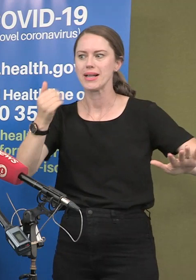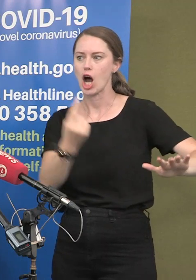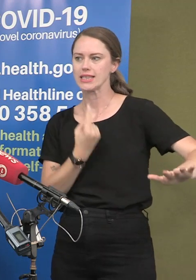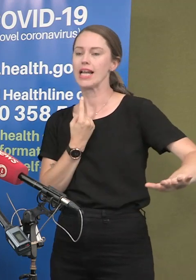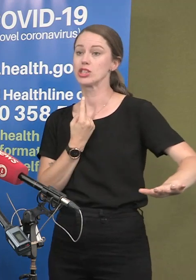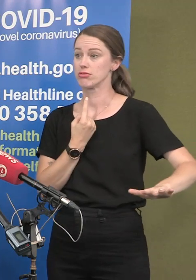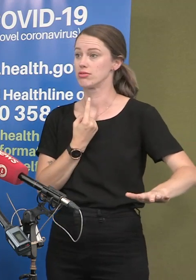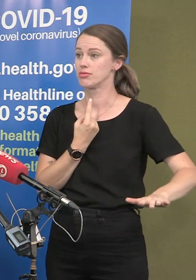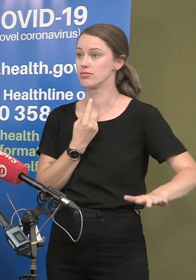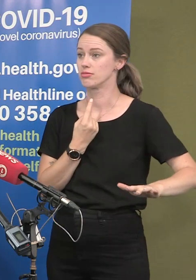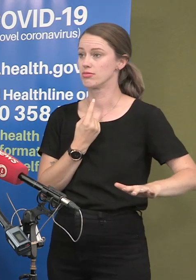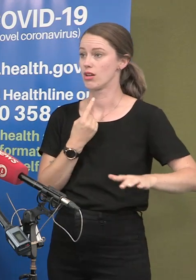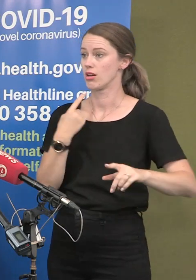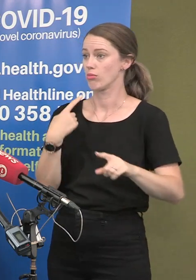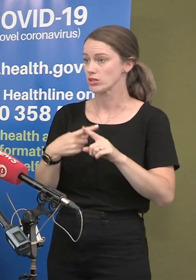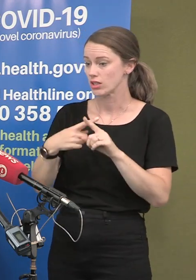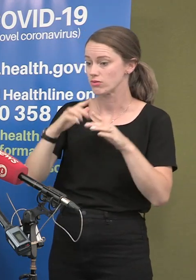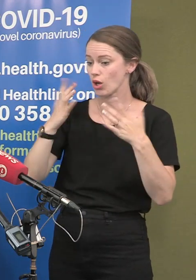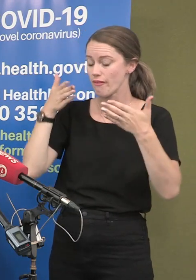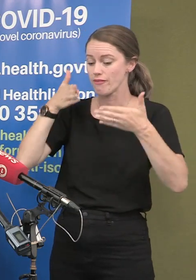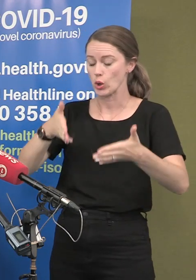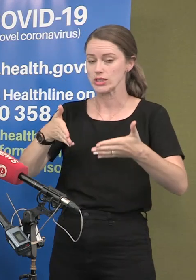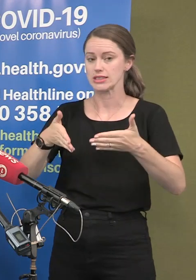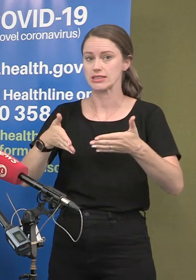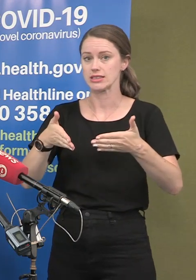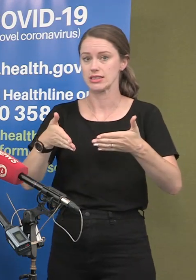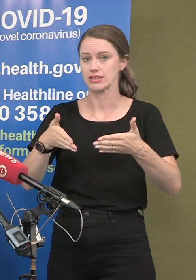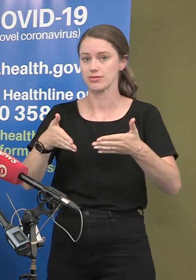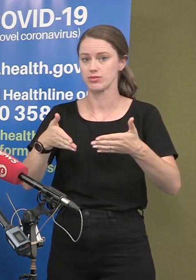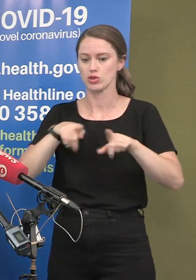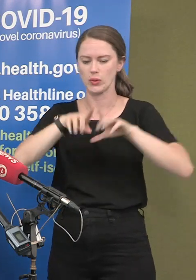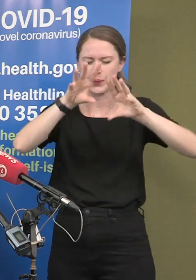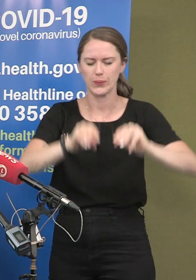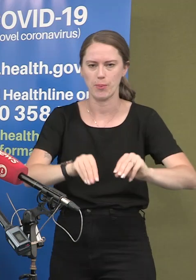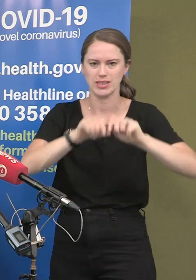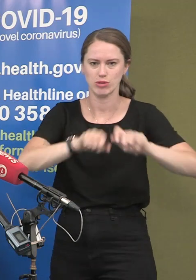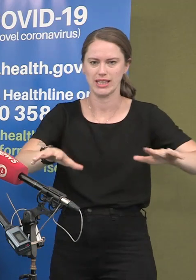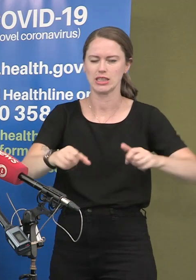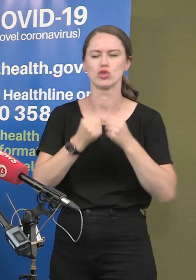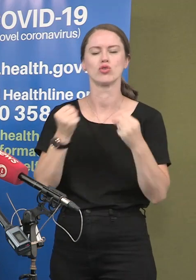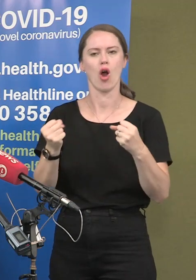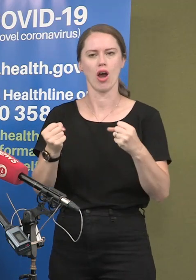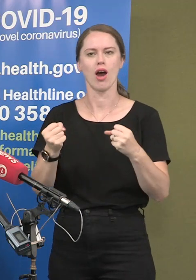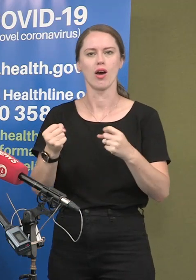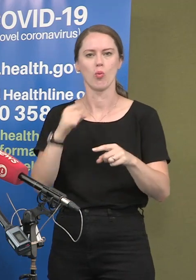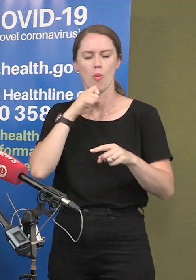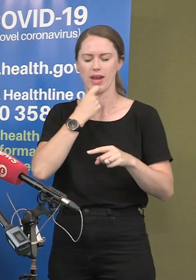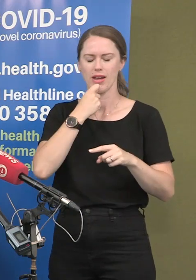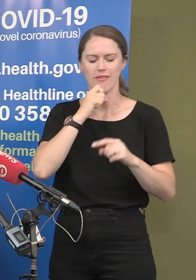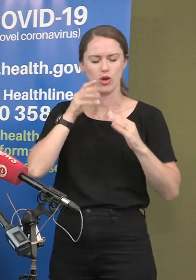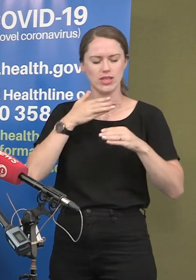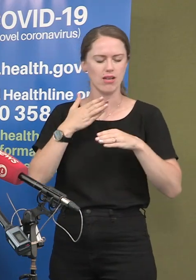So that means that our focus on this sort of stomp it out and is even stronger, and we'll be going really